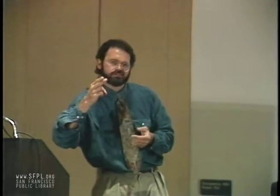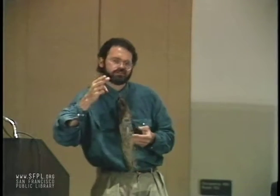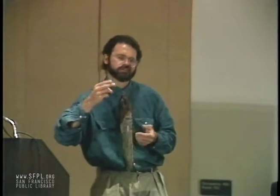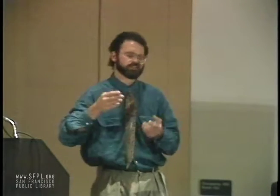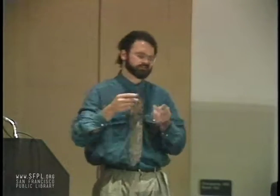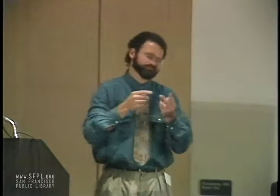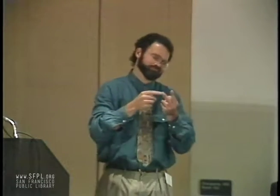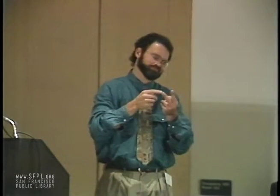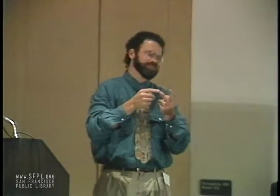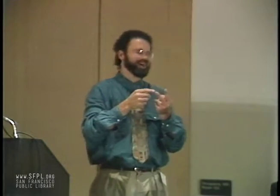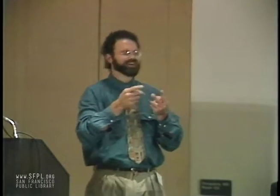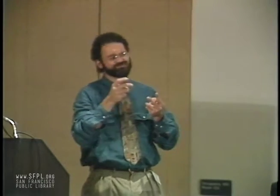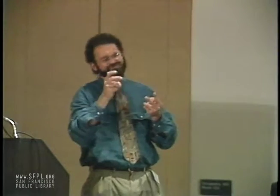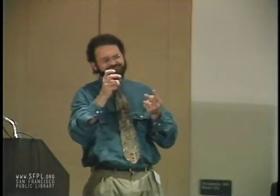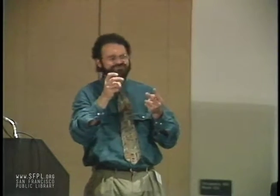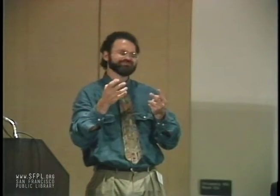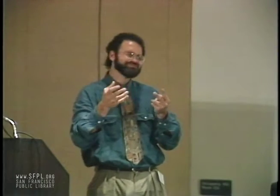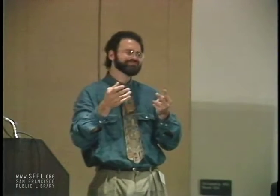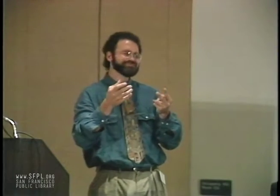a crutch used by deaf people, or